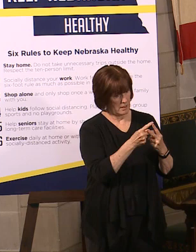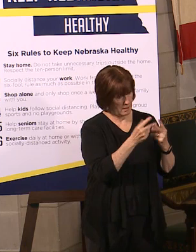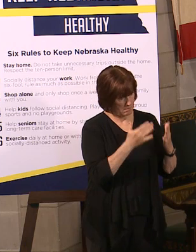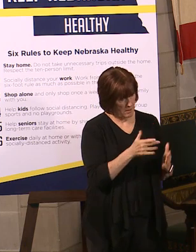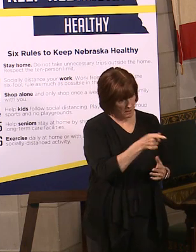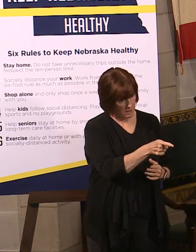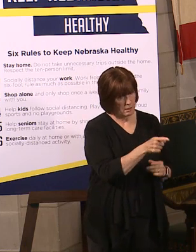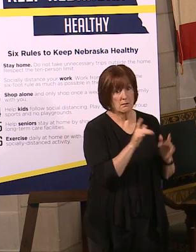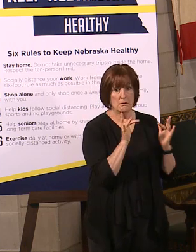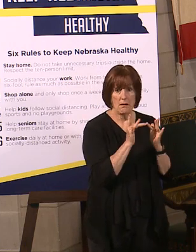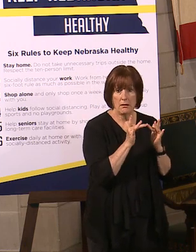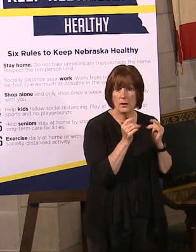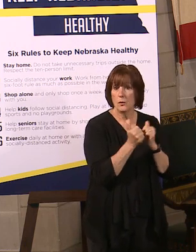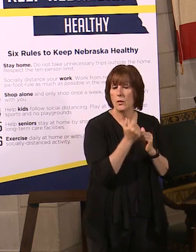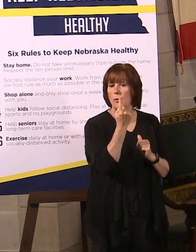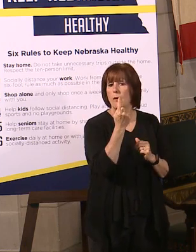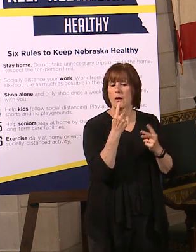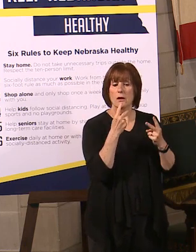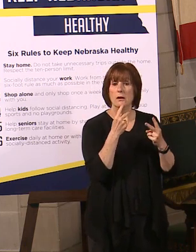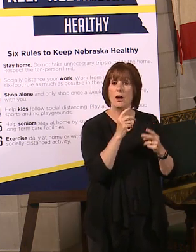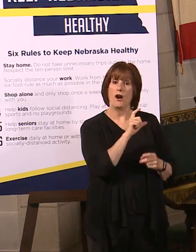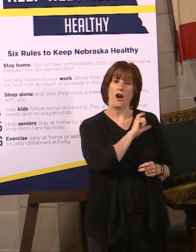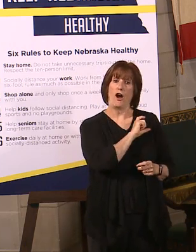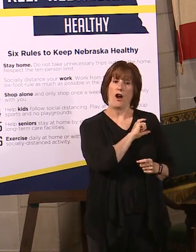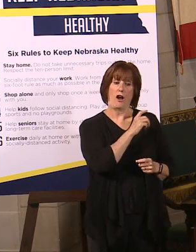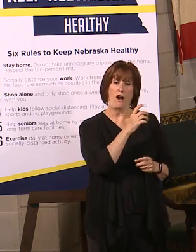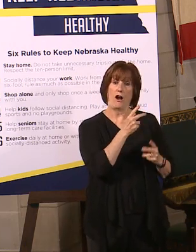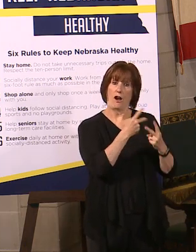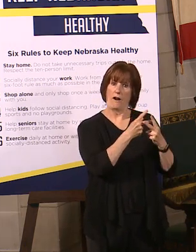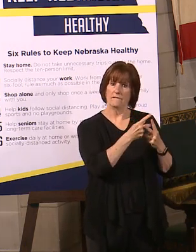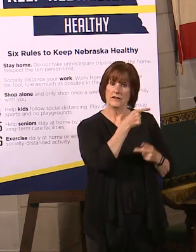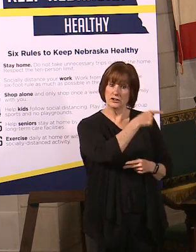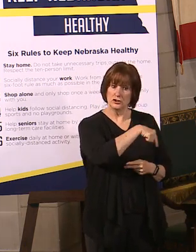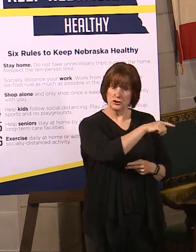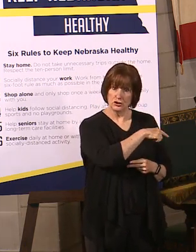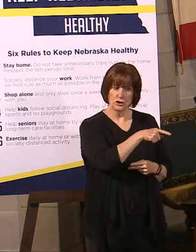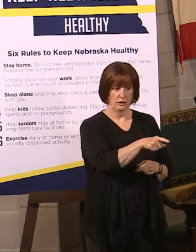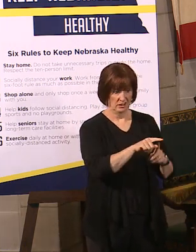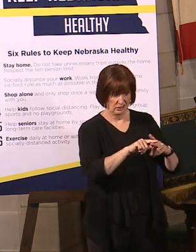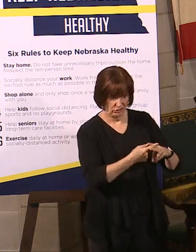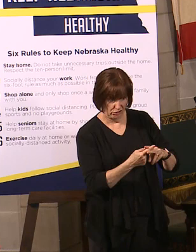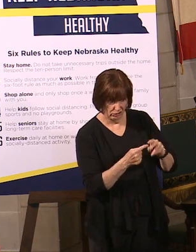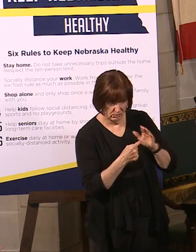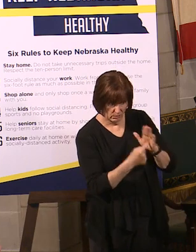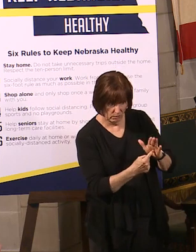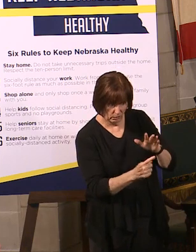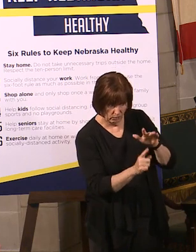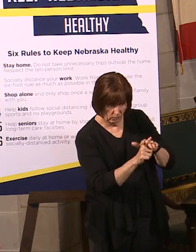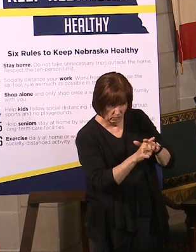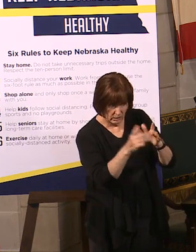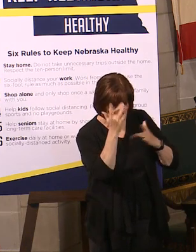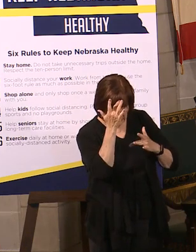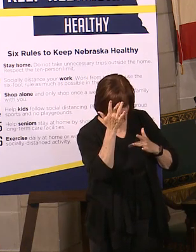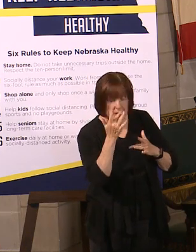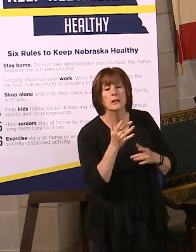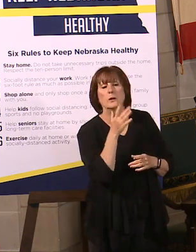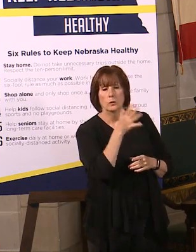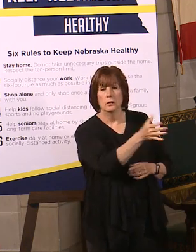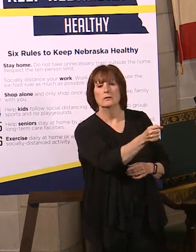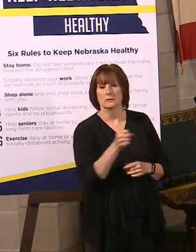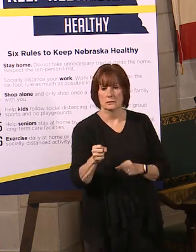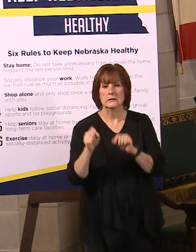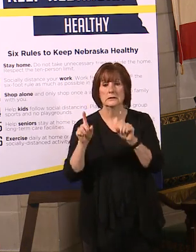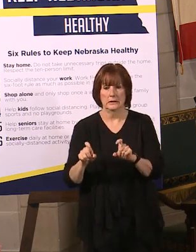been in contact with one of our correctional officers would present with symptoms, that's when they would get tested. Taylor, do we have some other